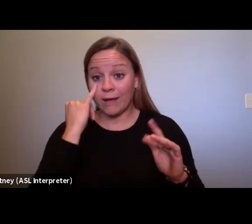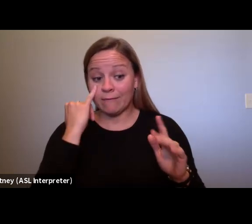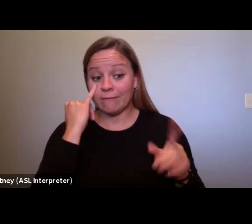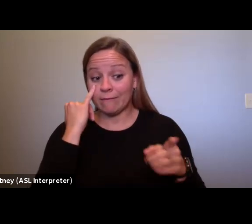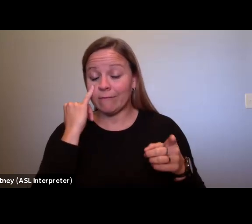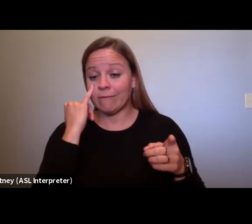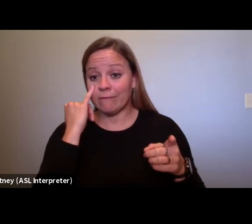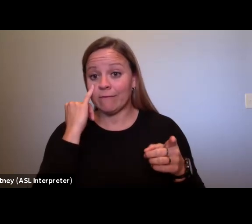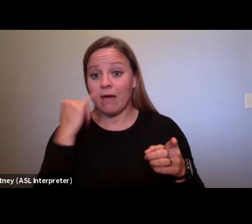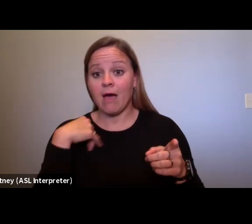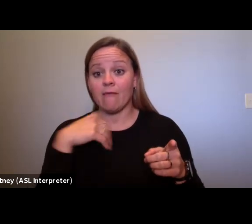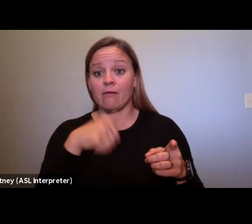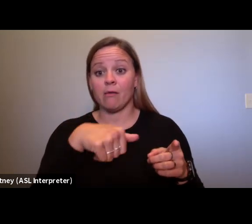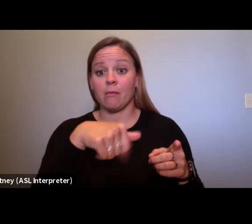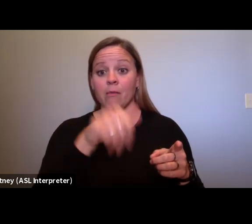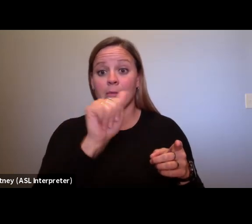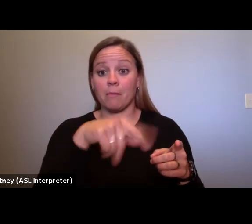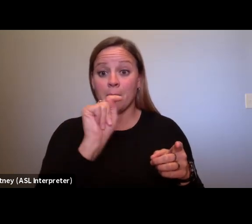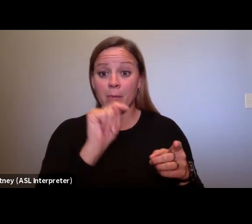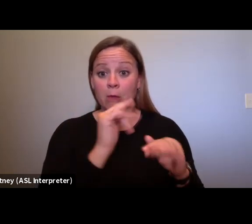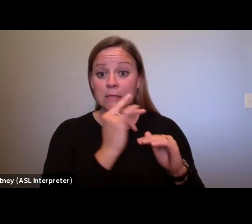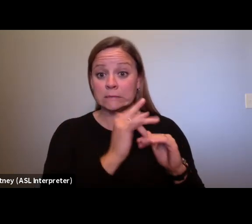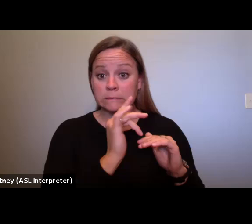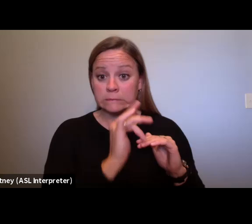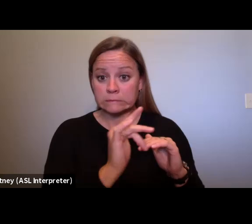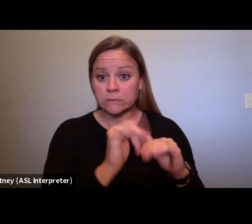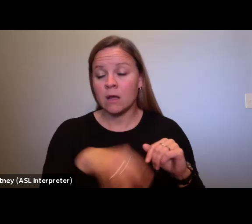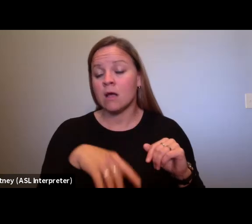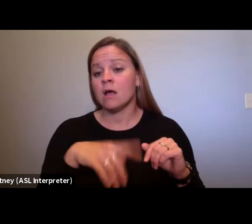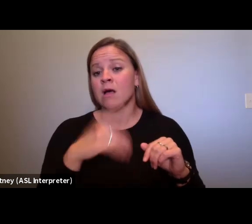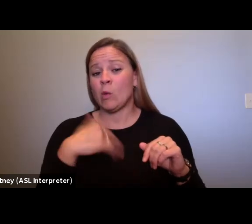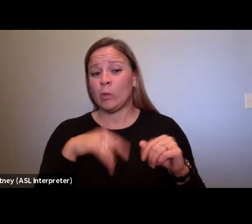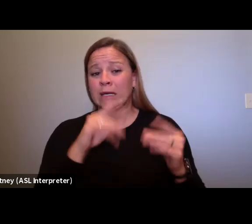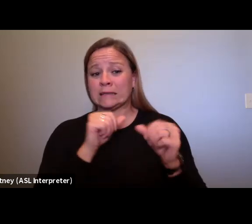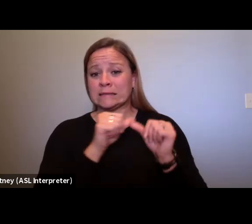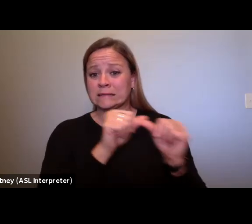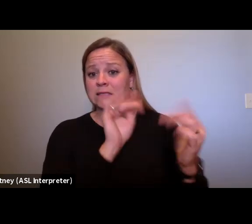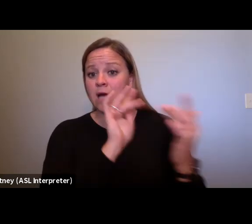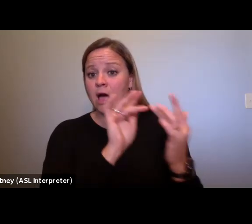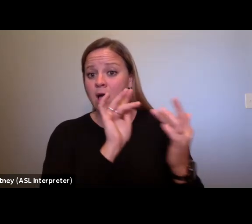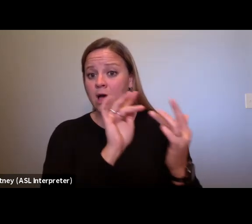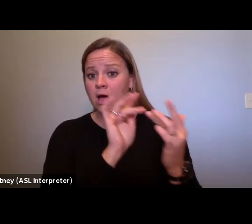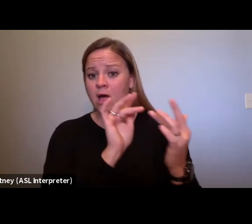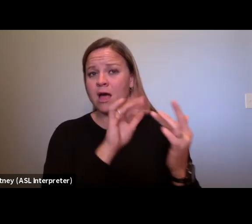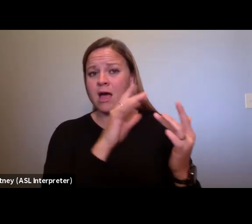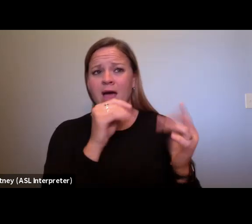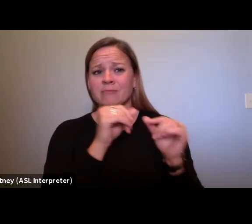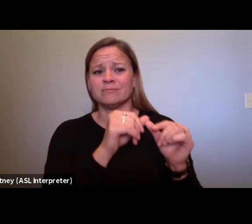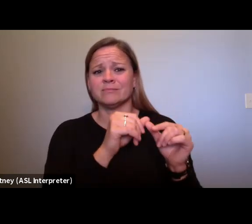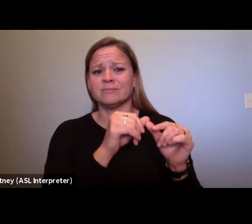have an apartment that's going to be opening up. We stay in contact with them and just keep that line